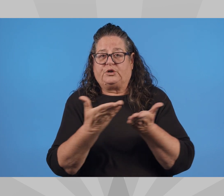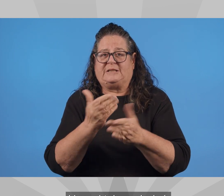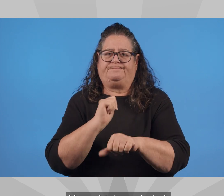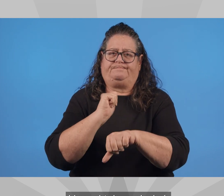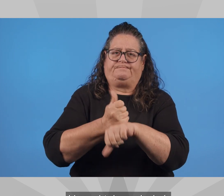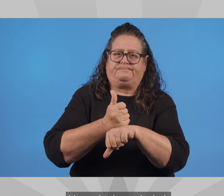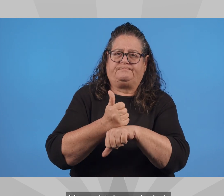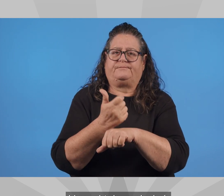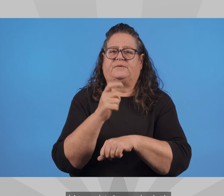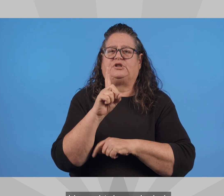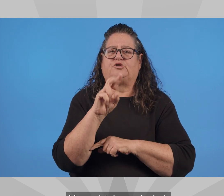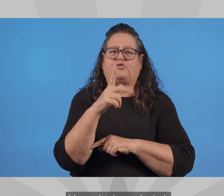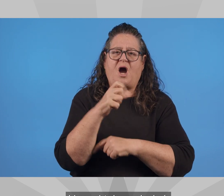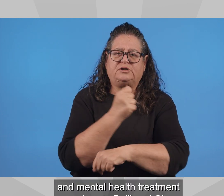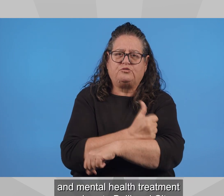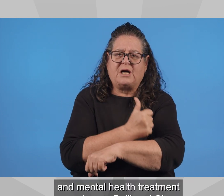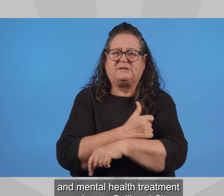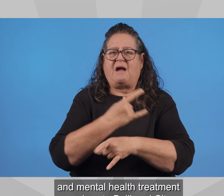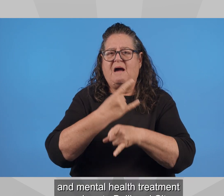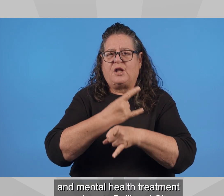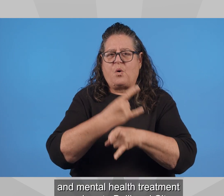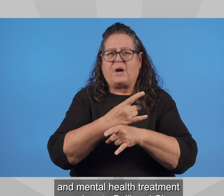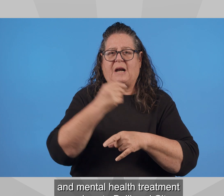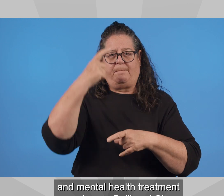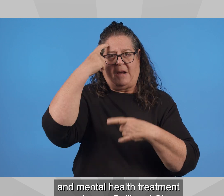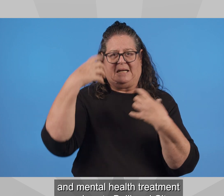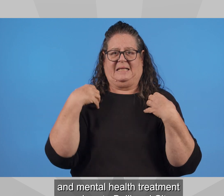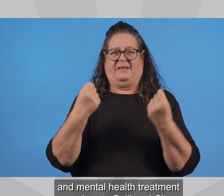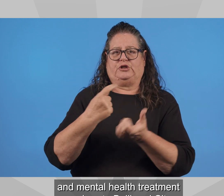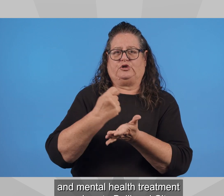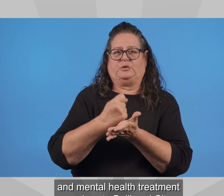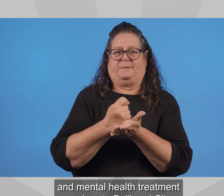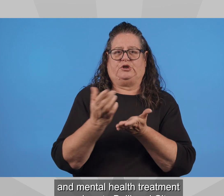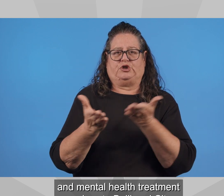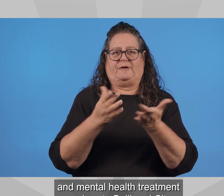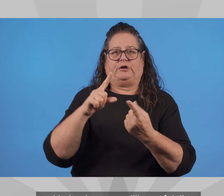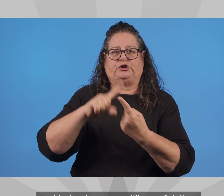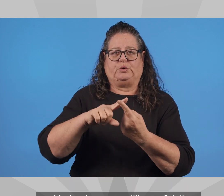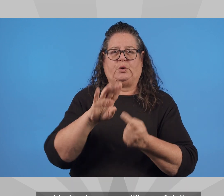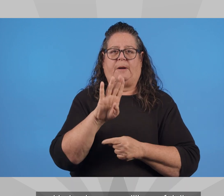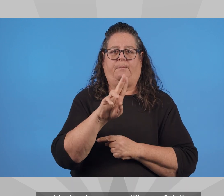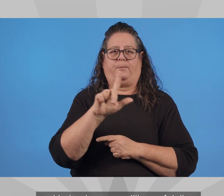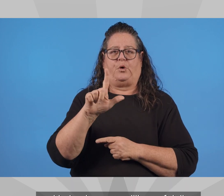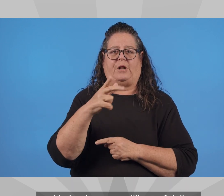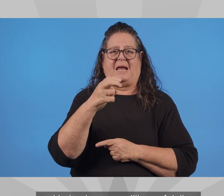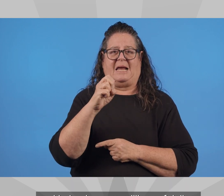I brought drug, alcohol, and mental health treatment services to Bullhead City and helped secure millions of dollars